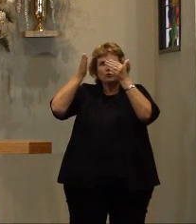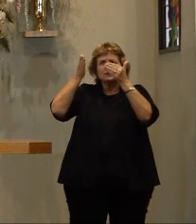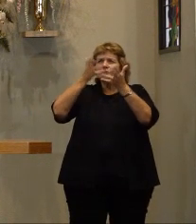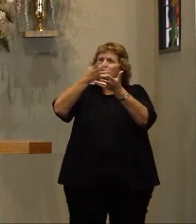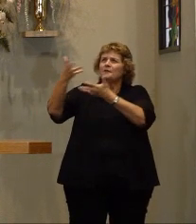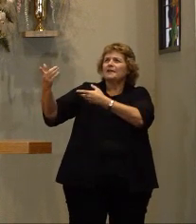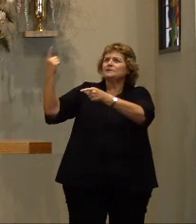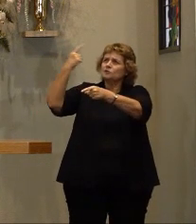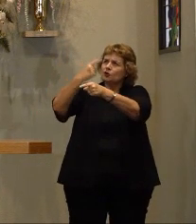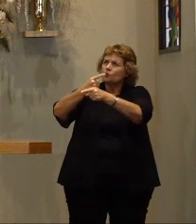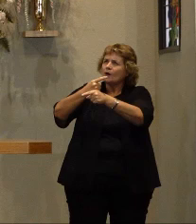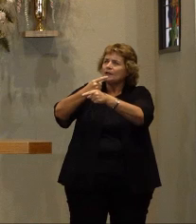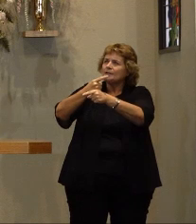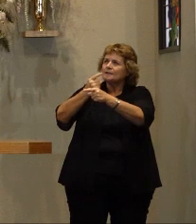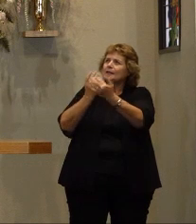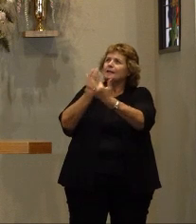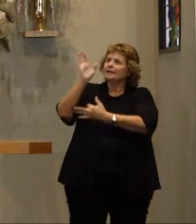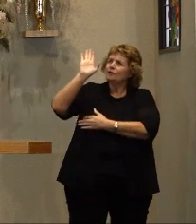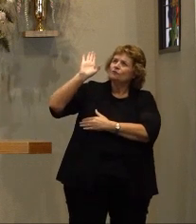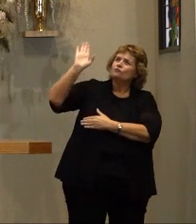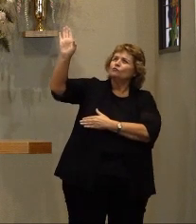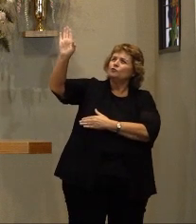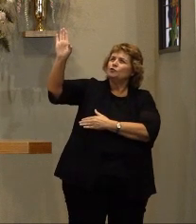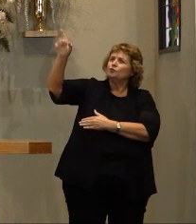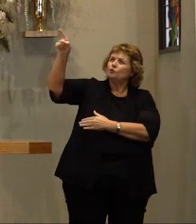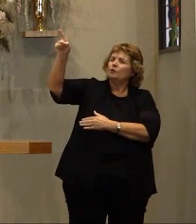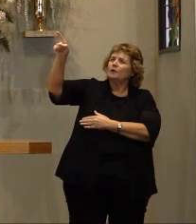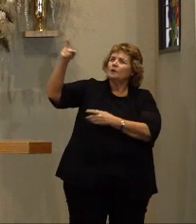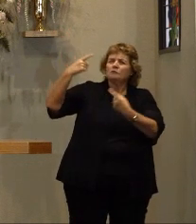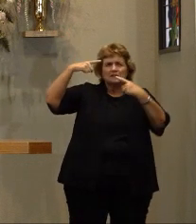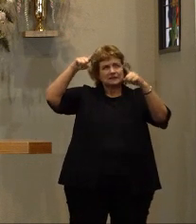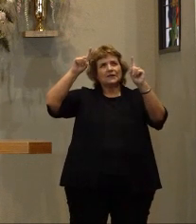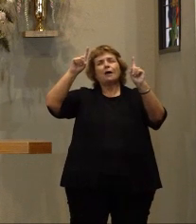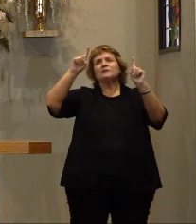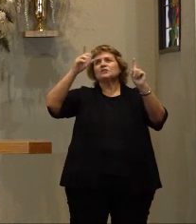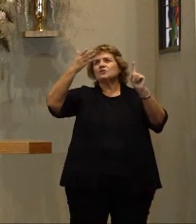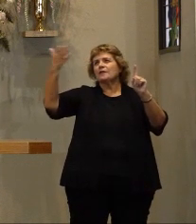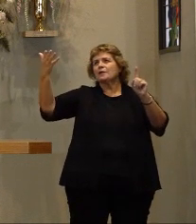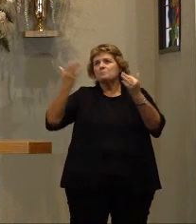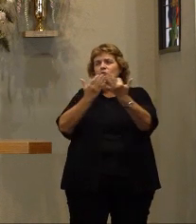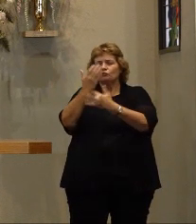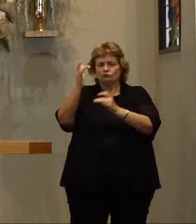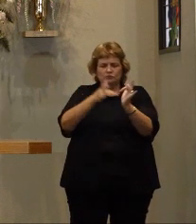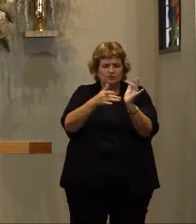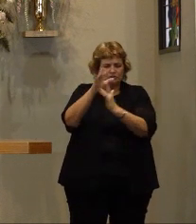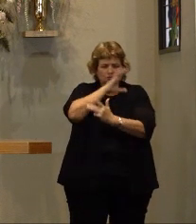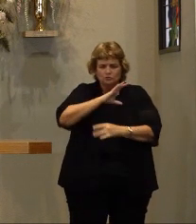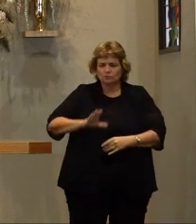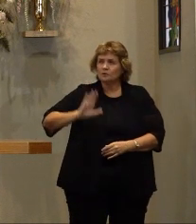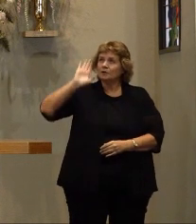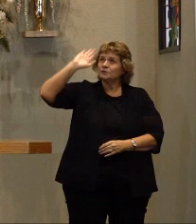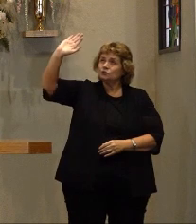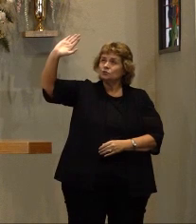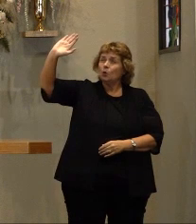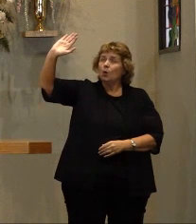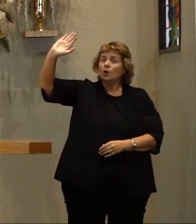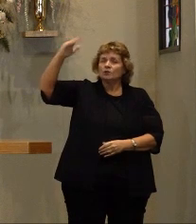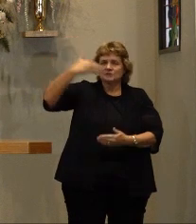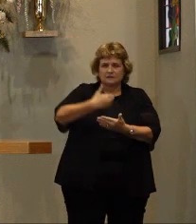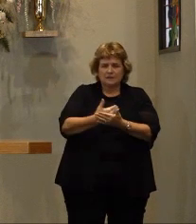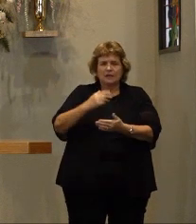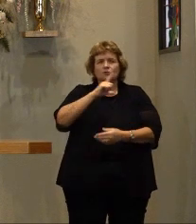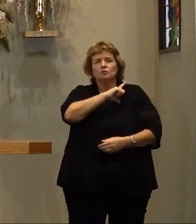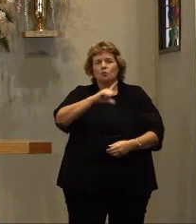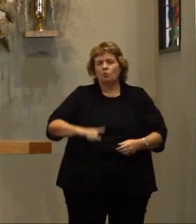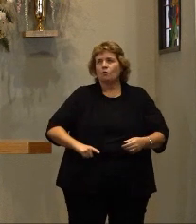and by your merciful guiding, accomplish them. Through Jesus Christ, your Son, our Lord, who lives and reigns with